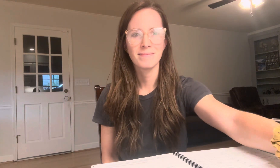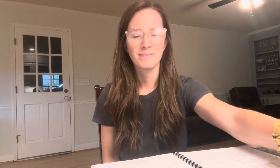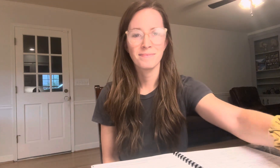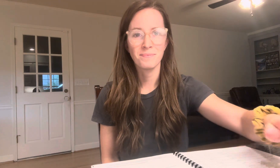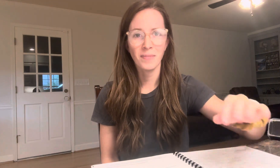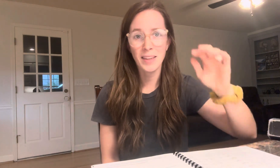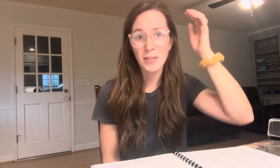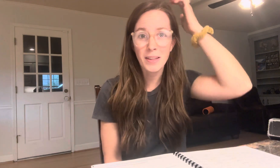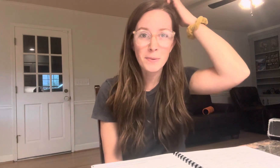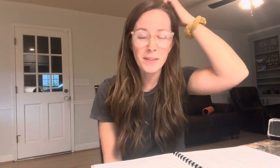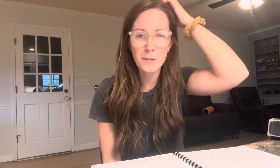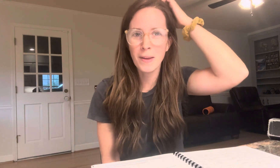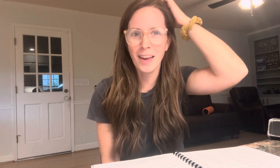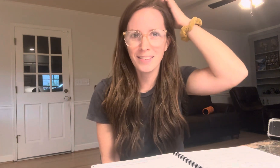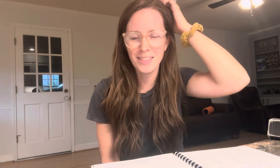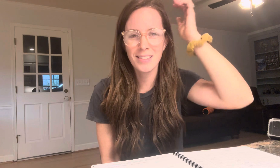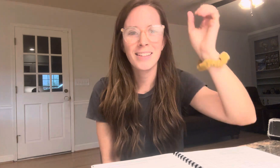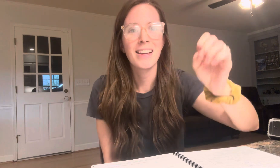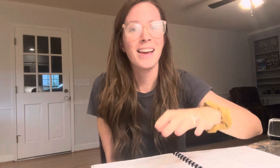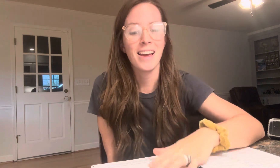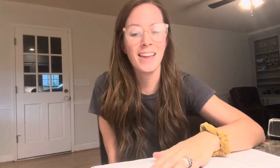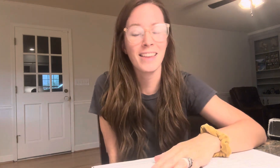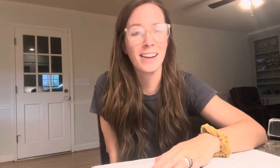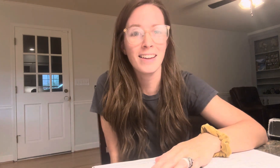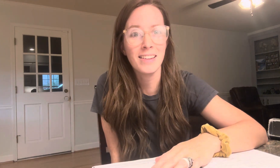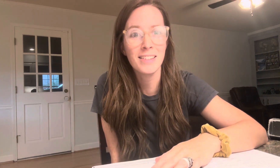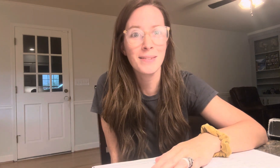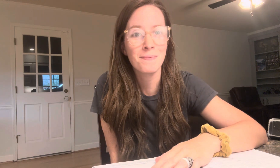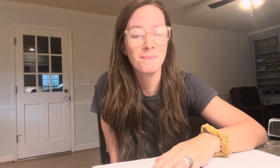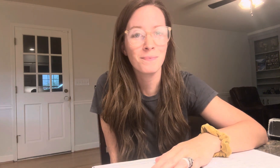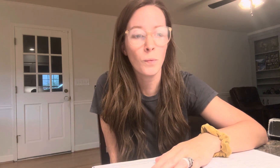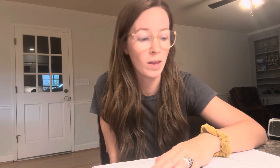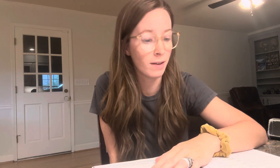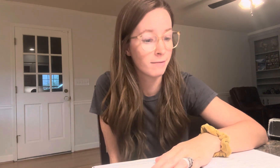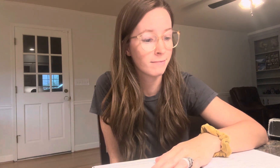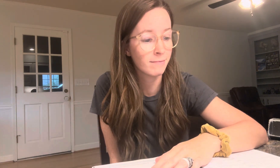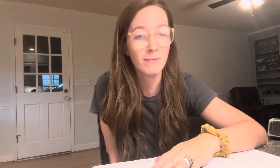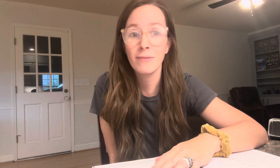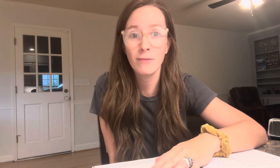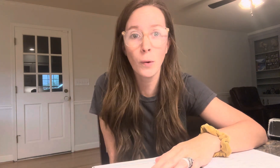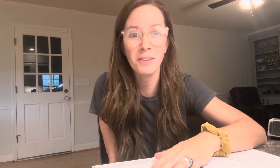Okay, so that's where this week ends, and that is week 4.